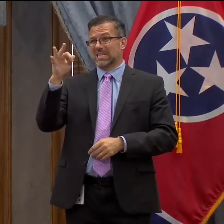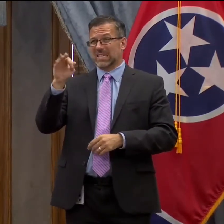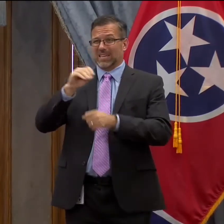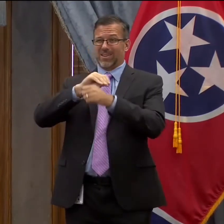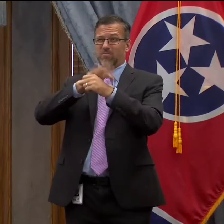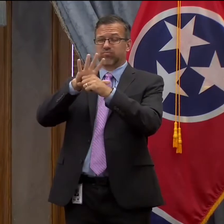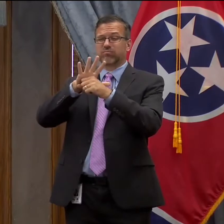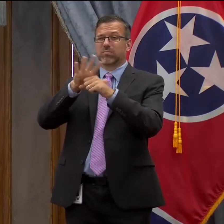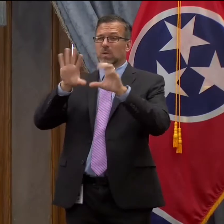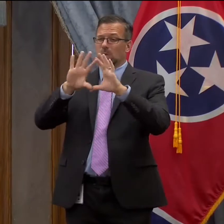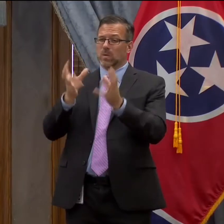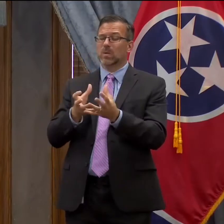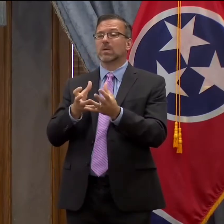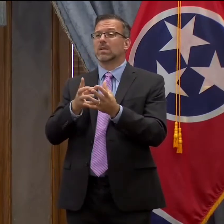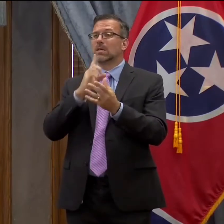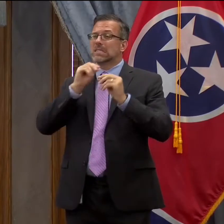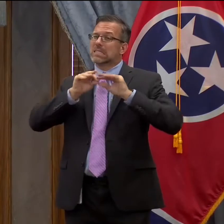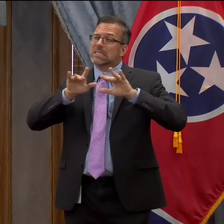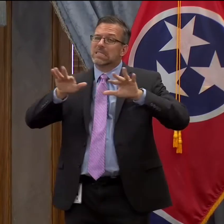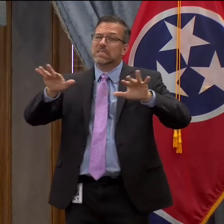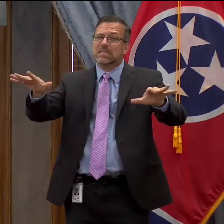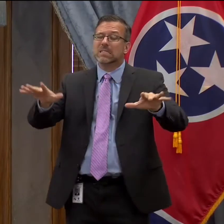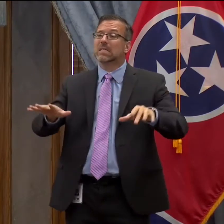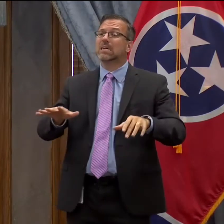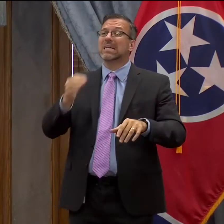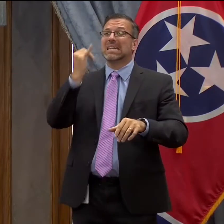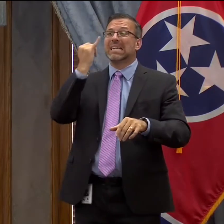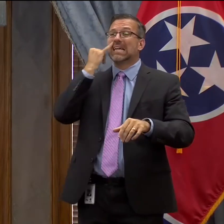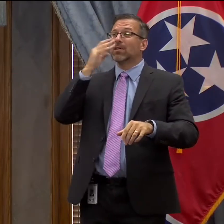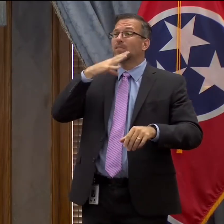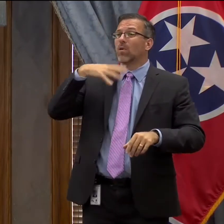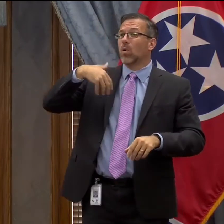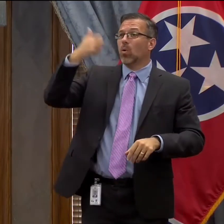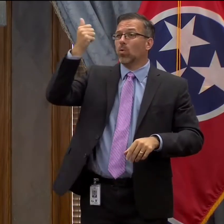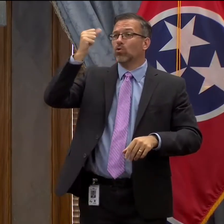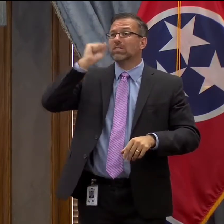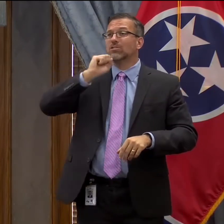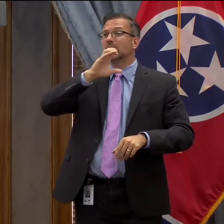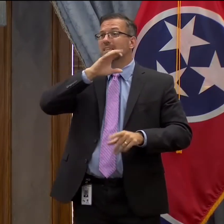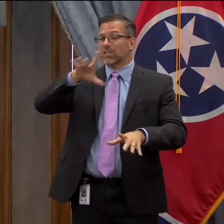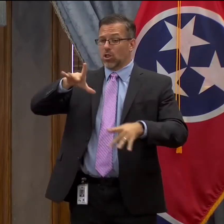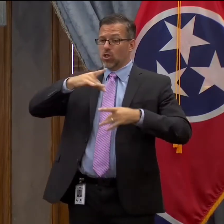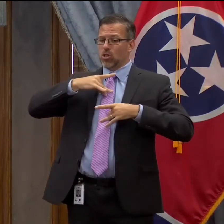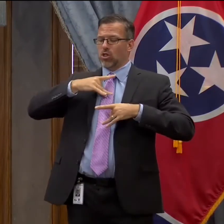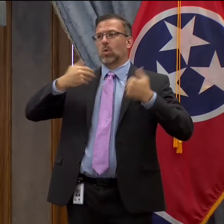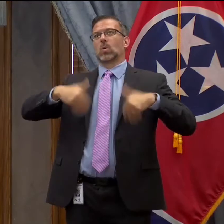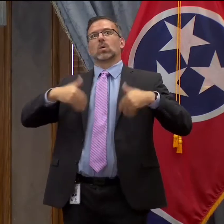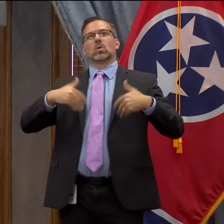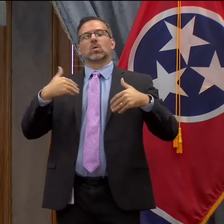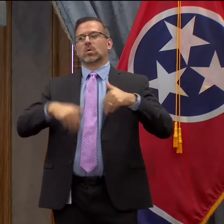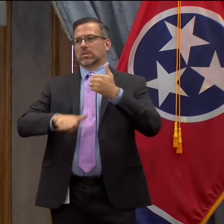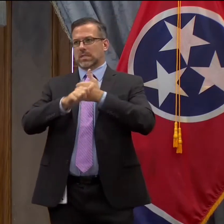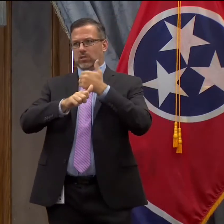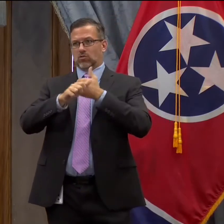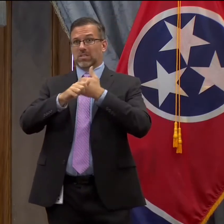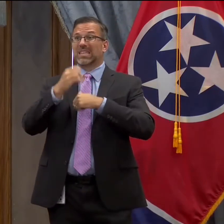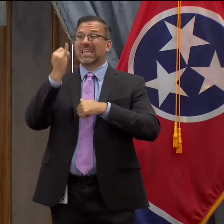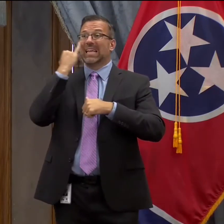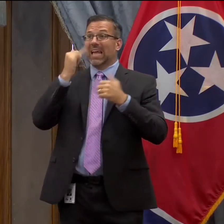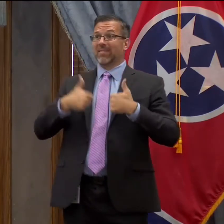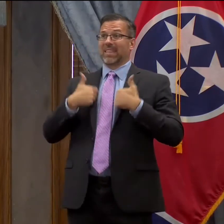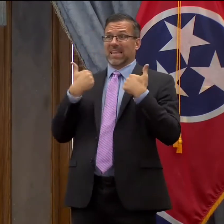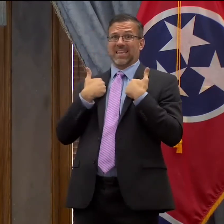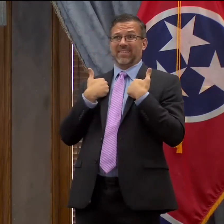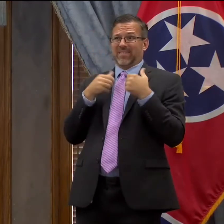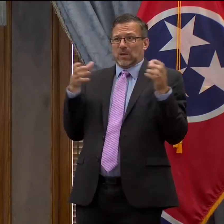the enhanced vulnerability and risk that this virus places upon our seniors, especially those residing in congregate living settings